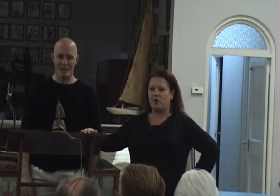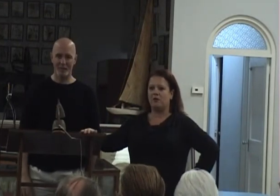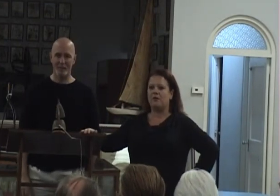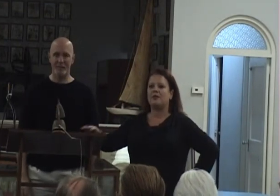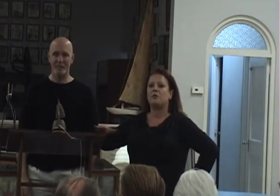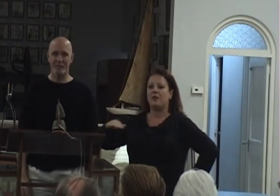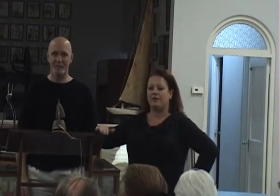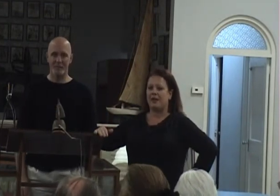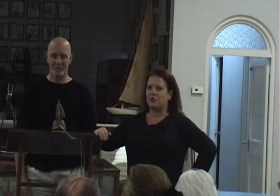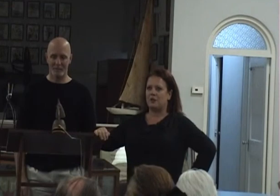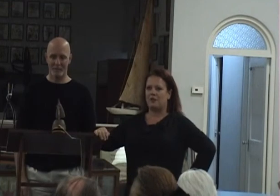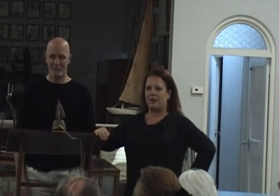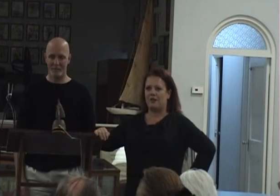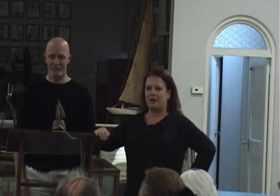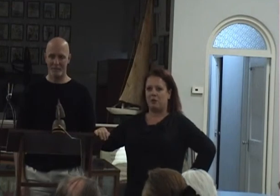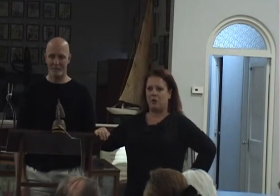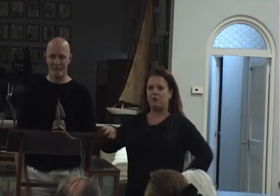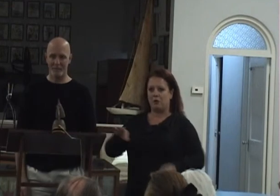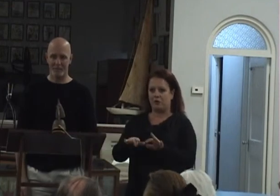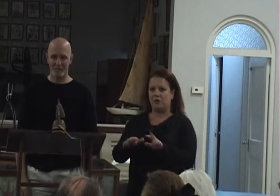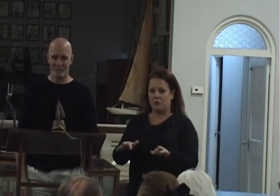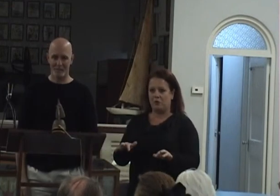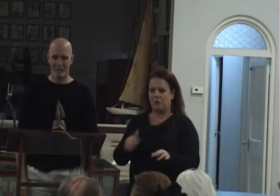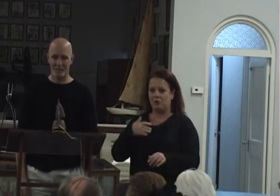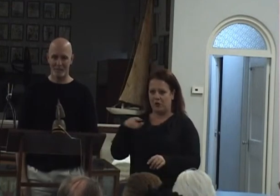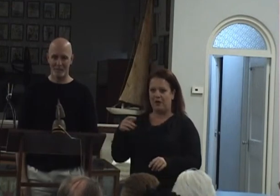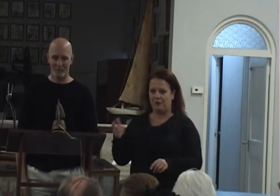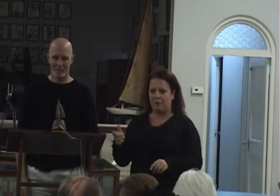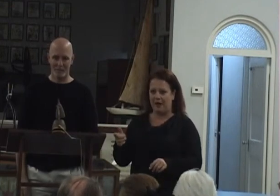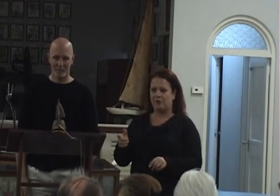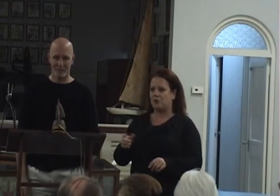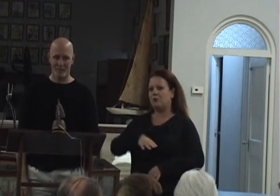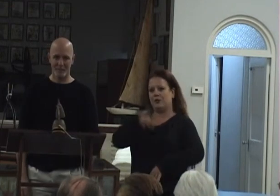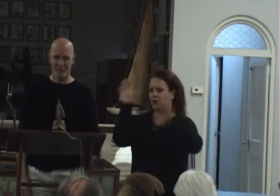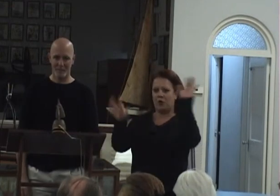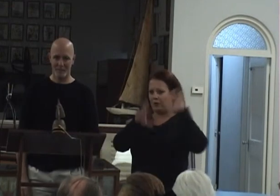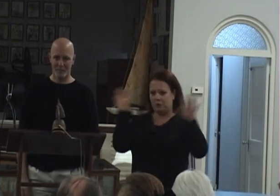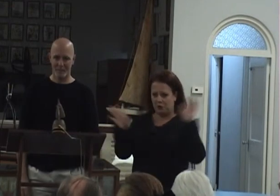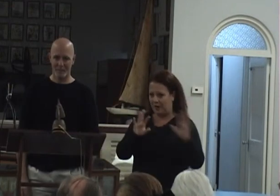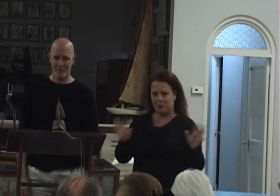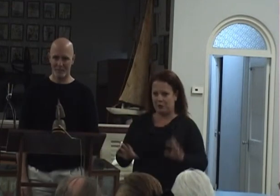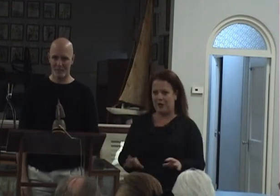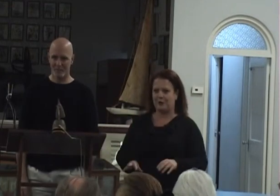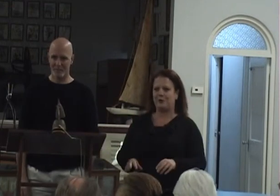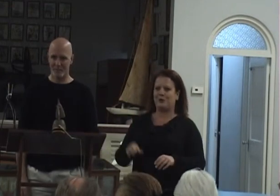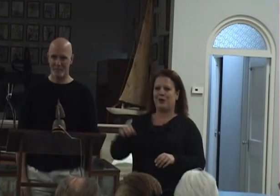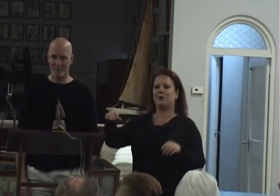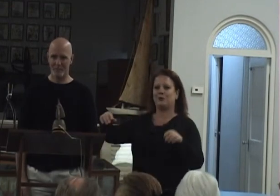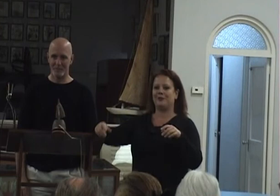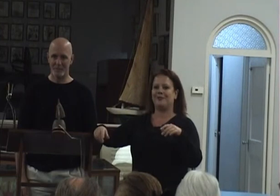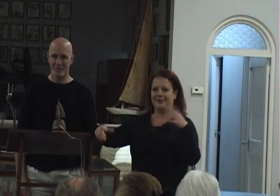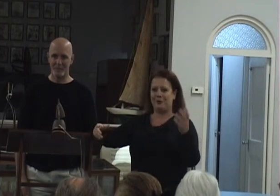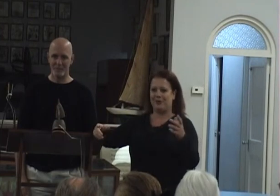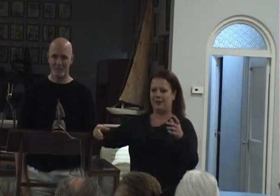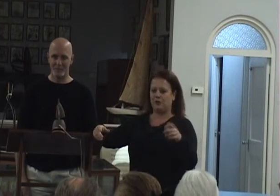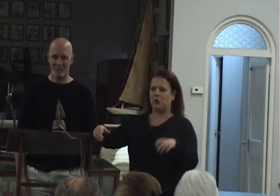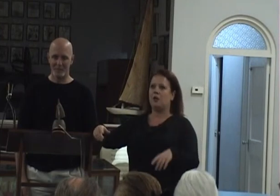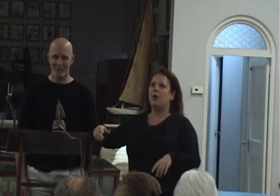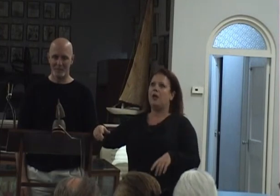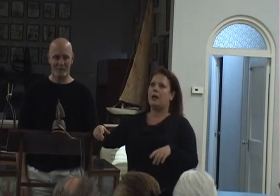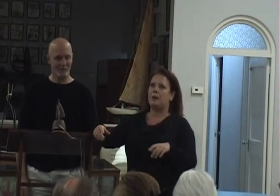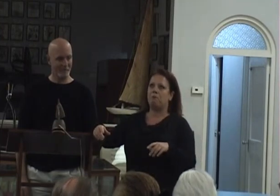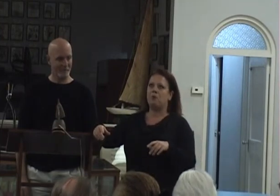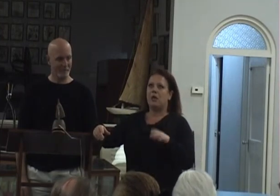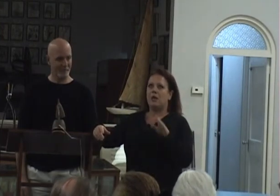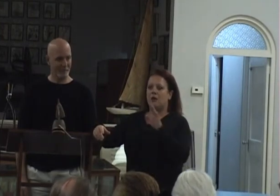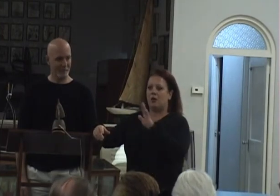did my work, it's actually the thing that I'm known for. So if you Google Jane Eva Baxter, you're going to get childhood in archaeology.